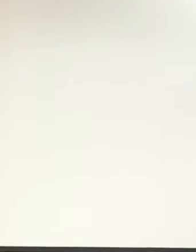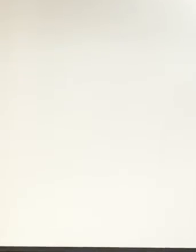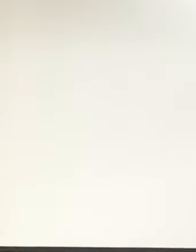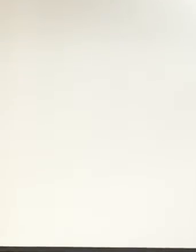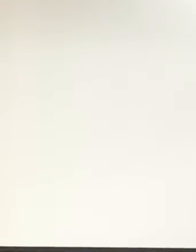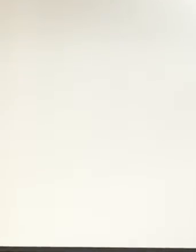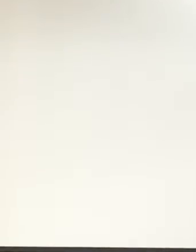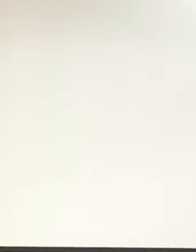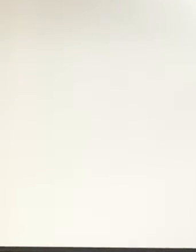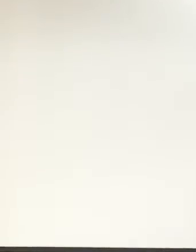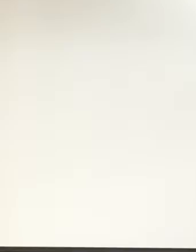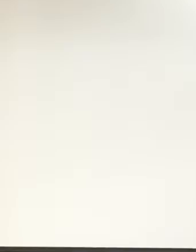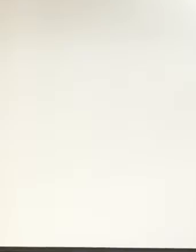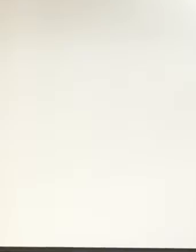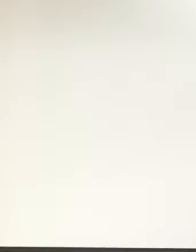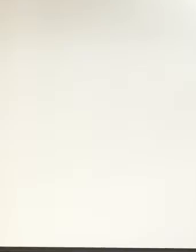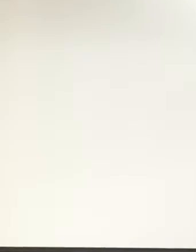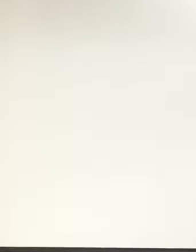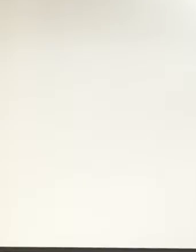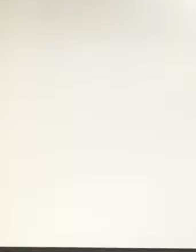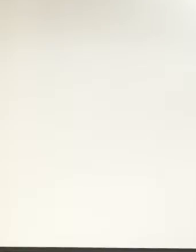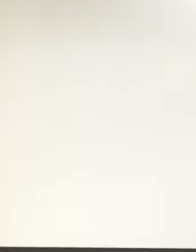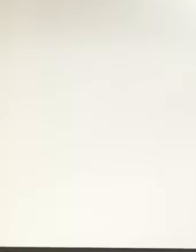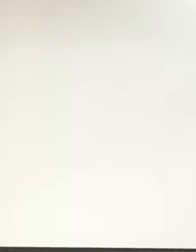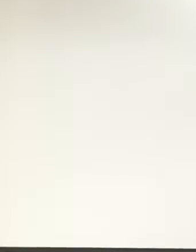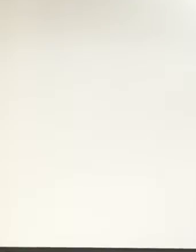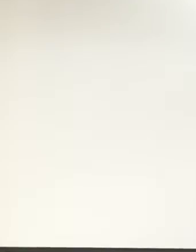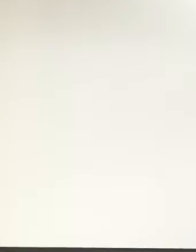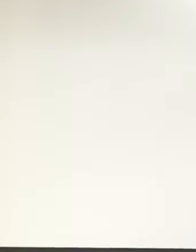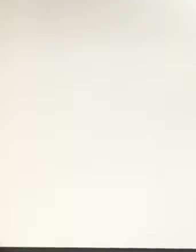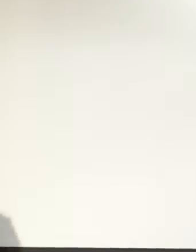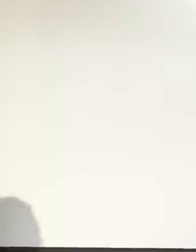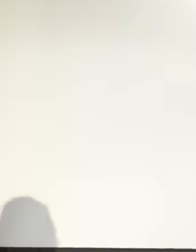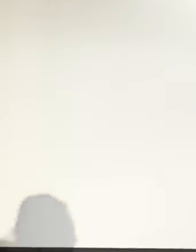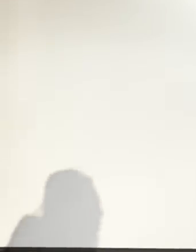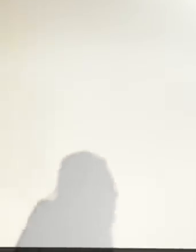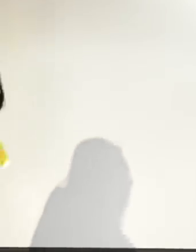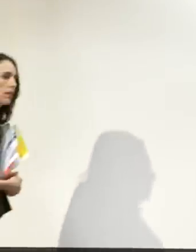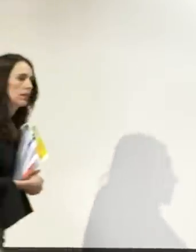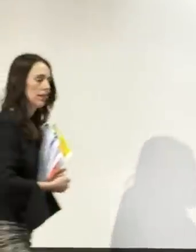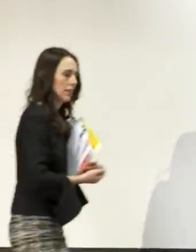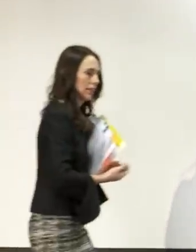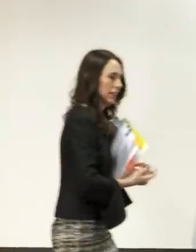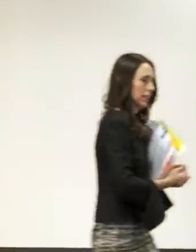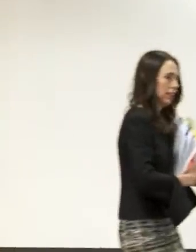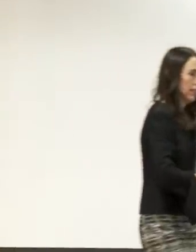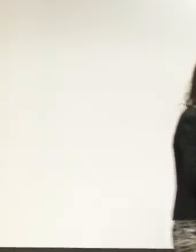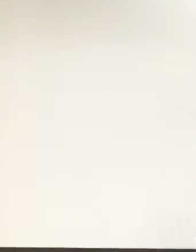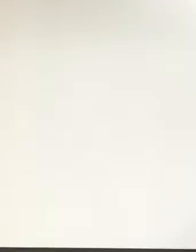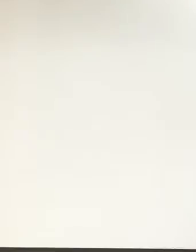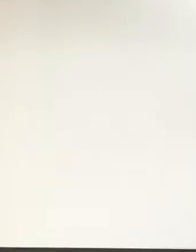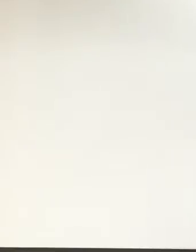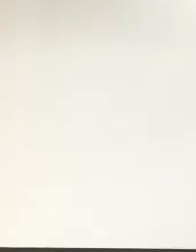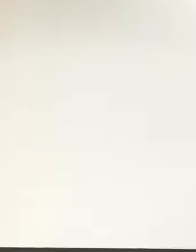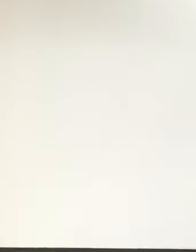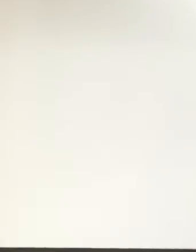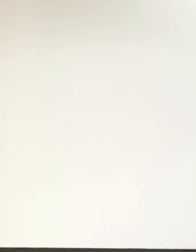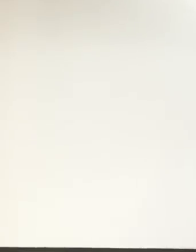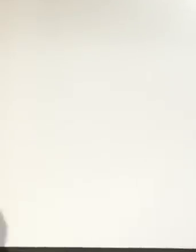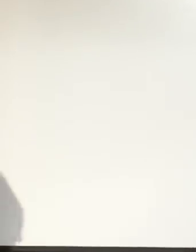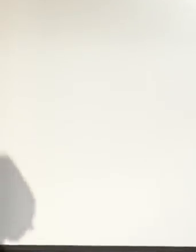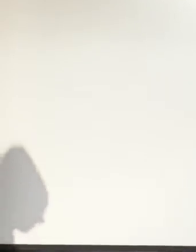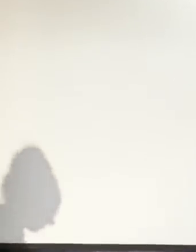borders closed. The only areas where there is free movement at the moment is between New South Wales, Victoria, and where I am here in the